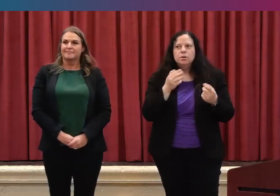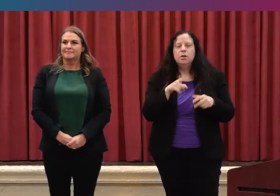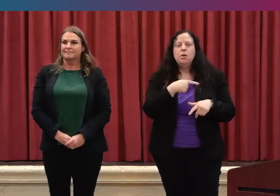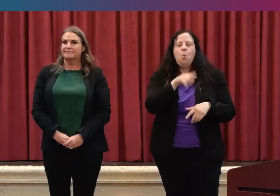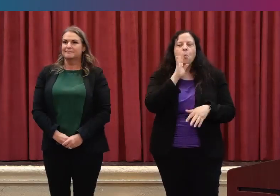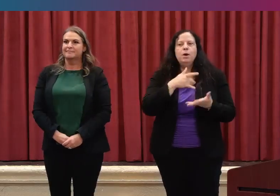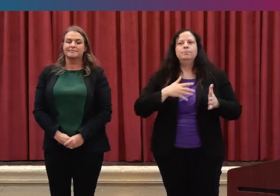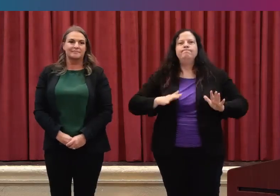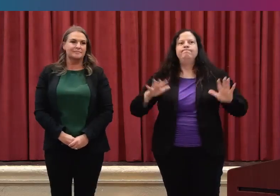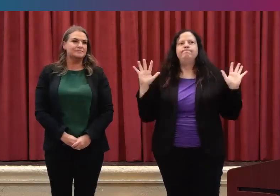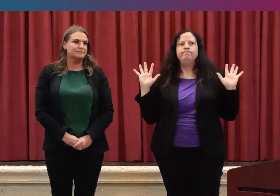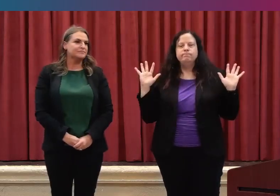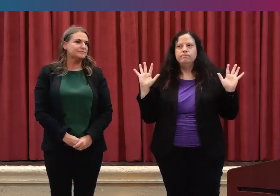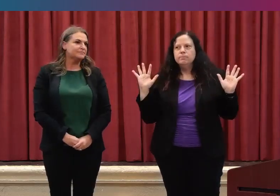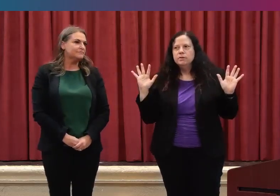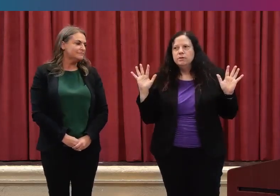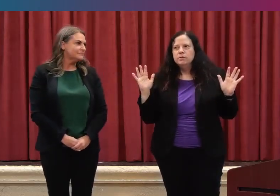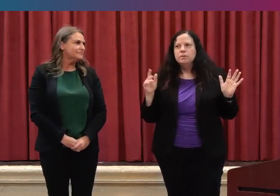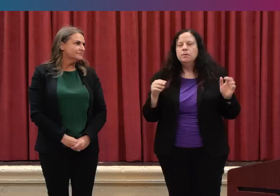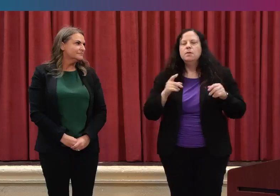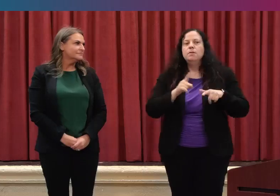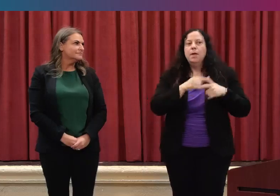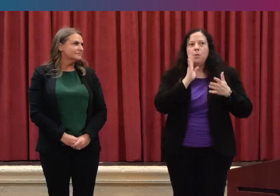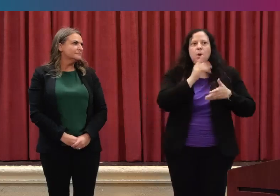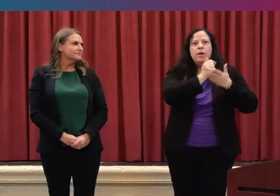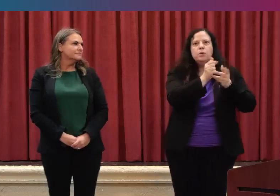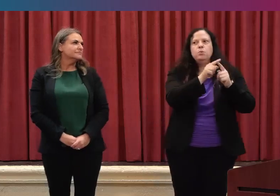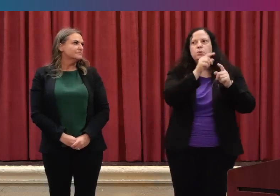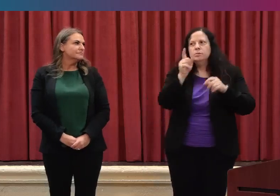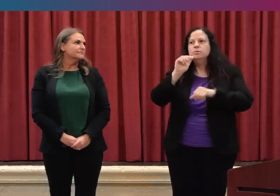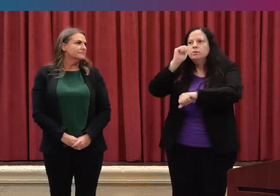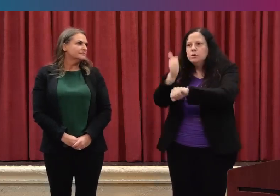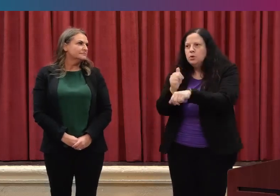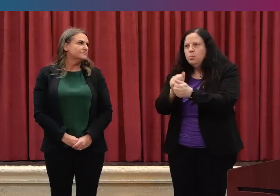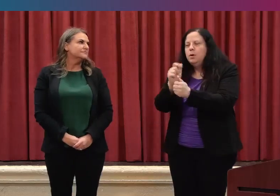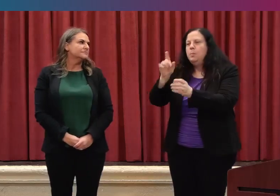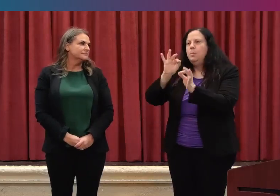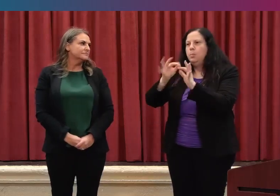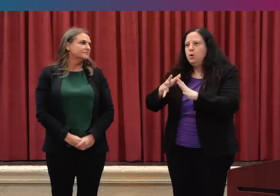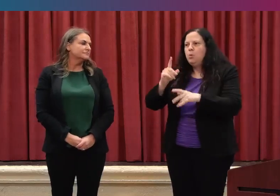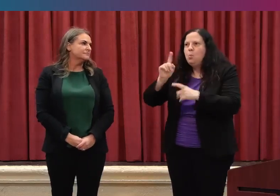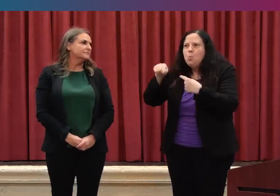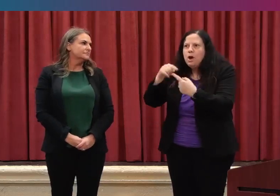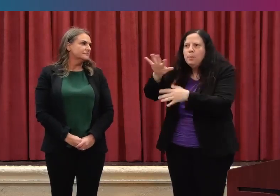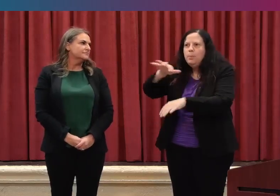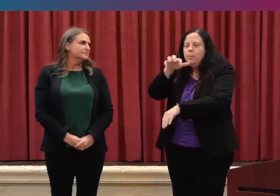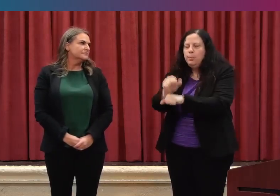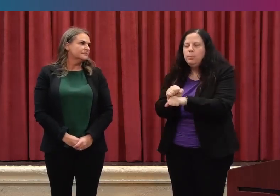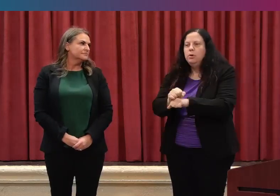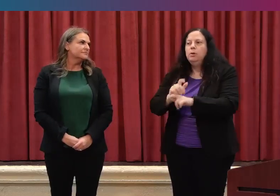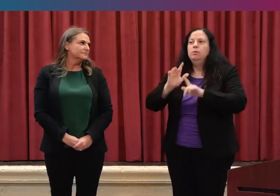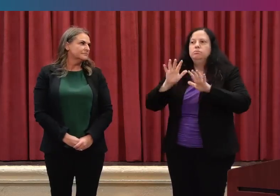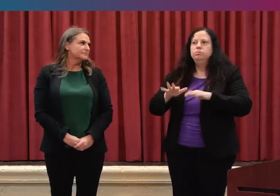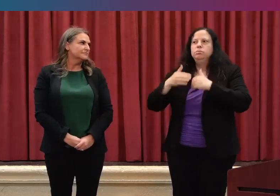clearly understand everything that go, and maybe they'll be able to sort of back up and support you in what your needs in your interpreter